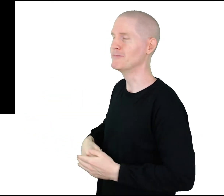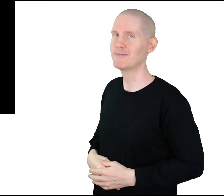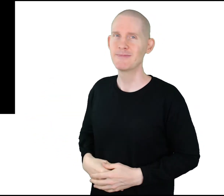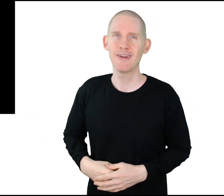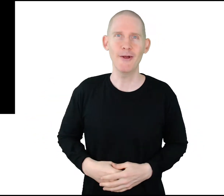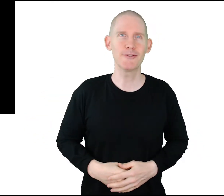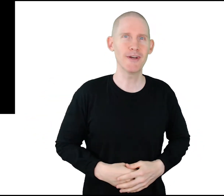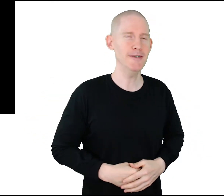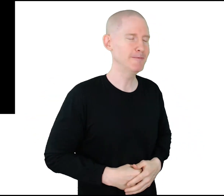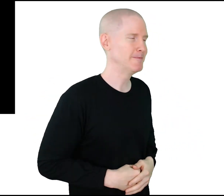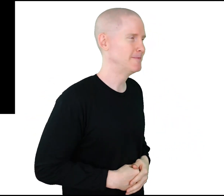Other side.